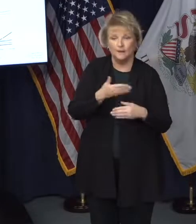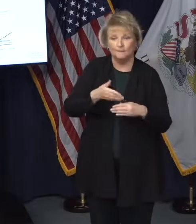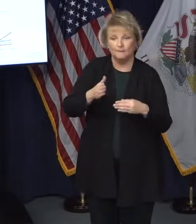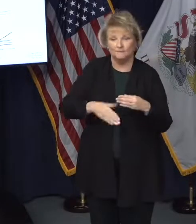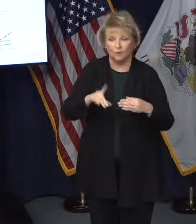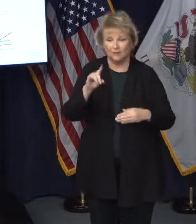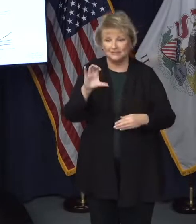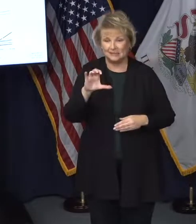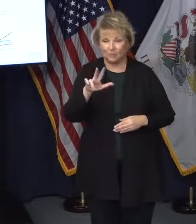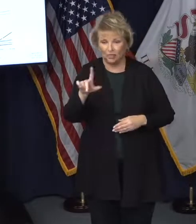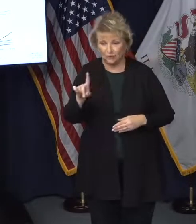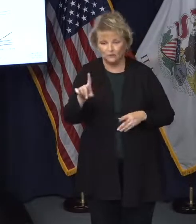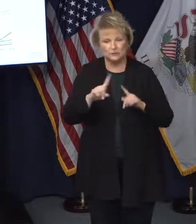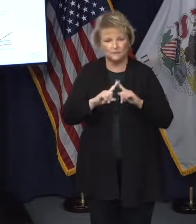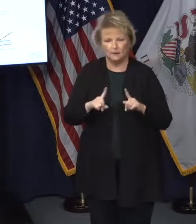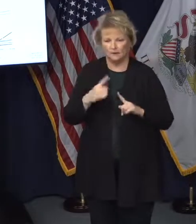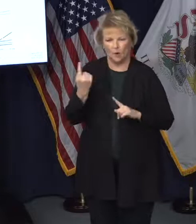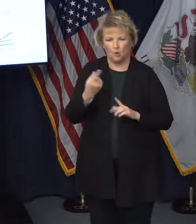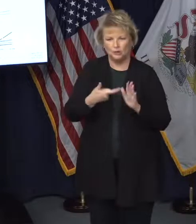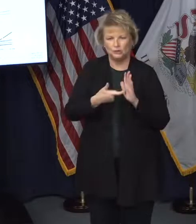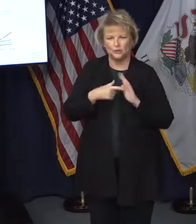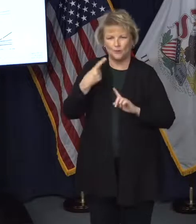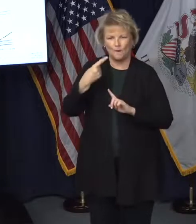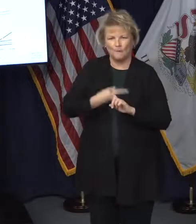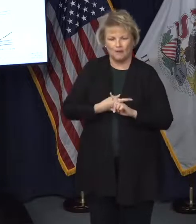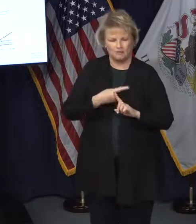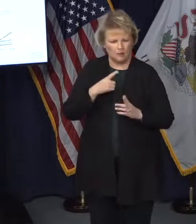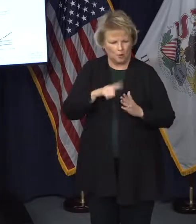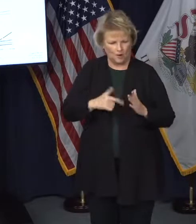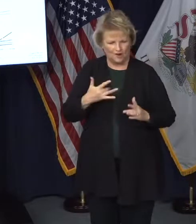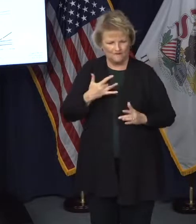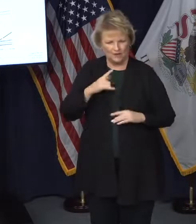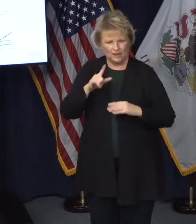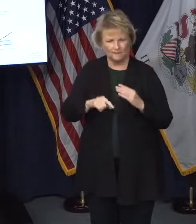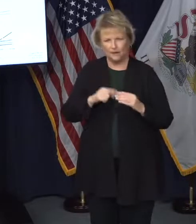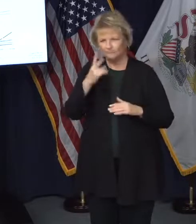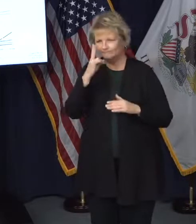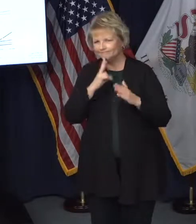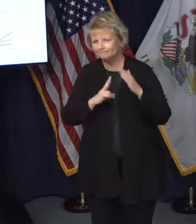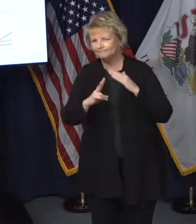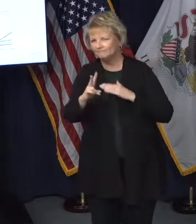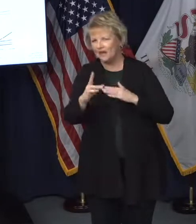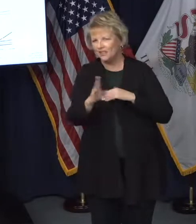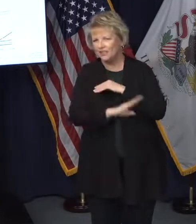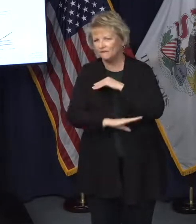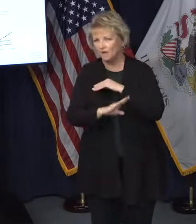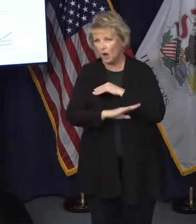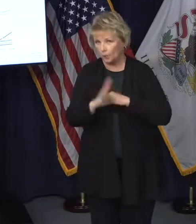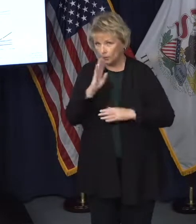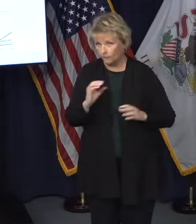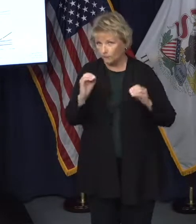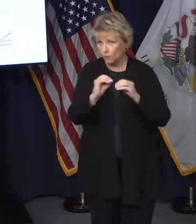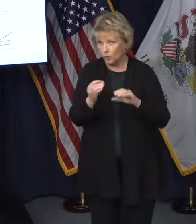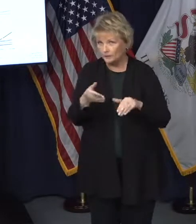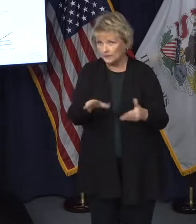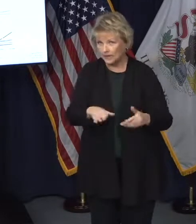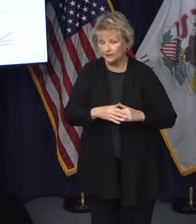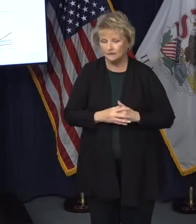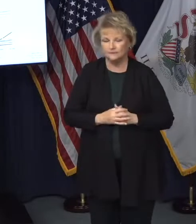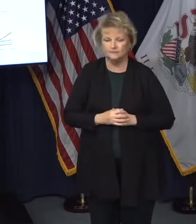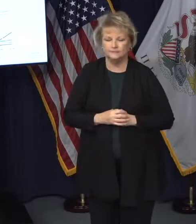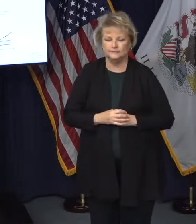milestone less than a month later. What does this indicate to you about the trajectory of the fall COVID resurgence?